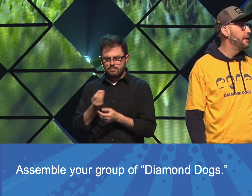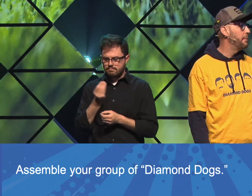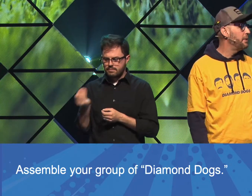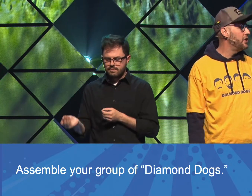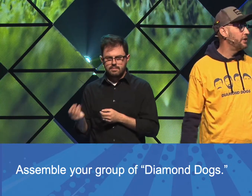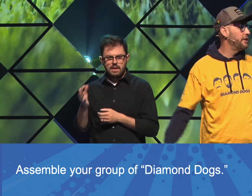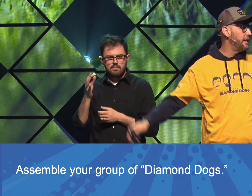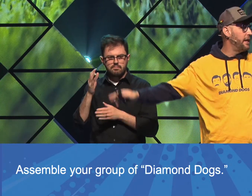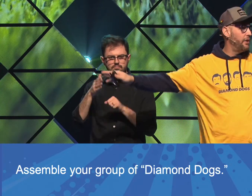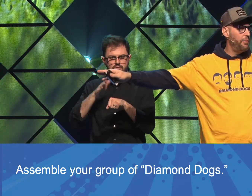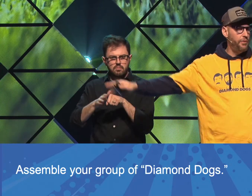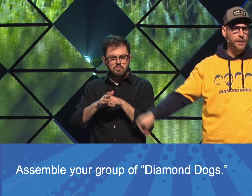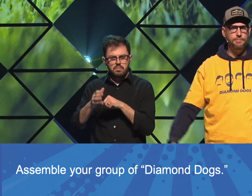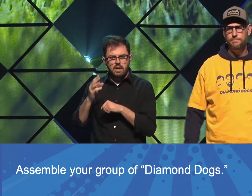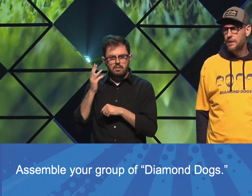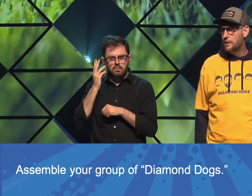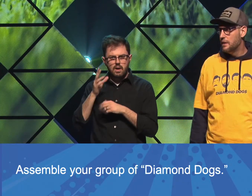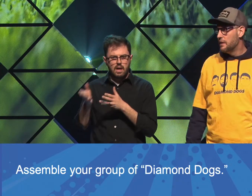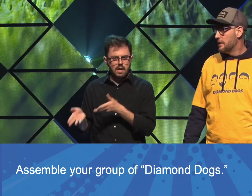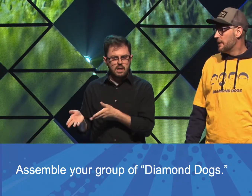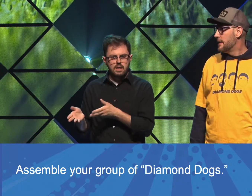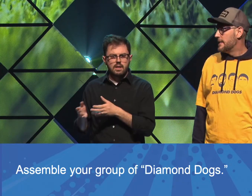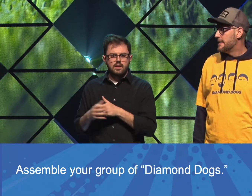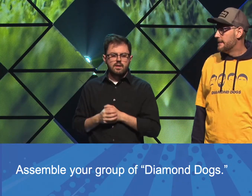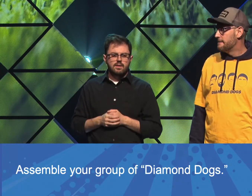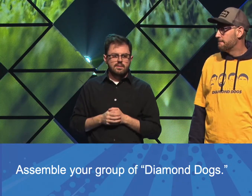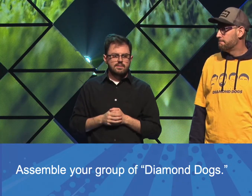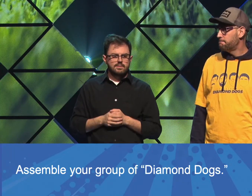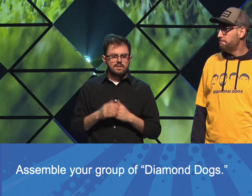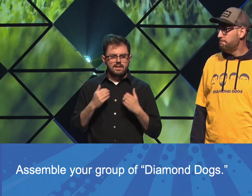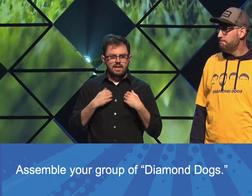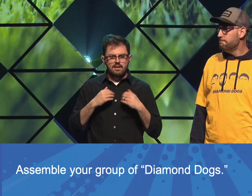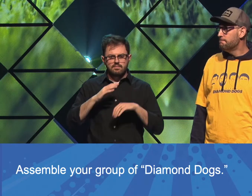the bleachers and here up front.